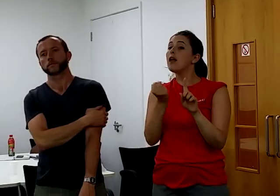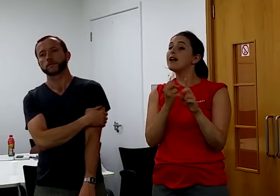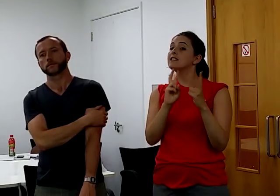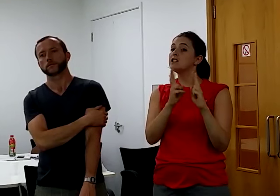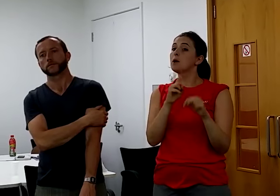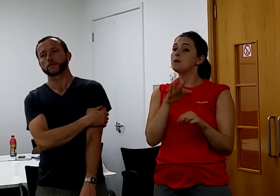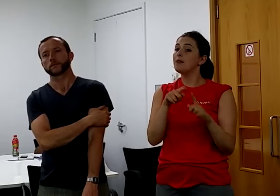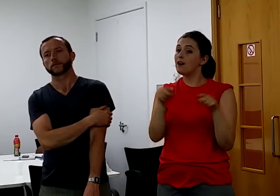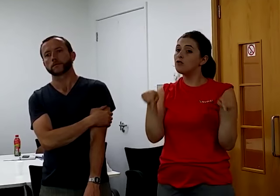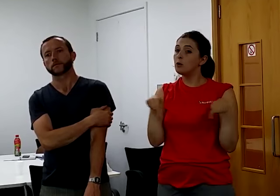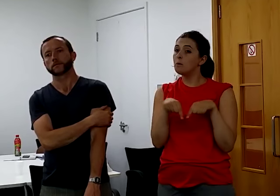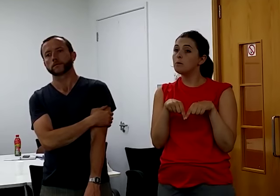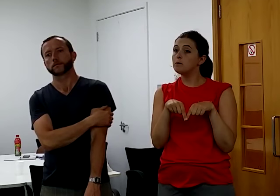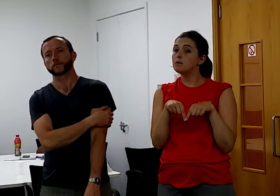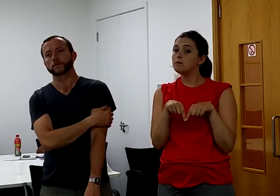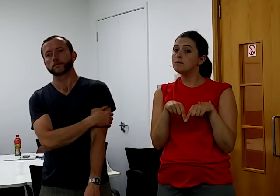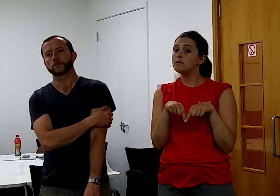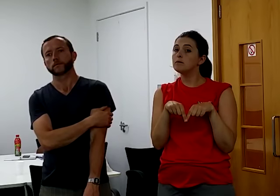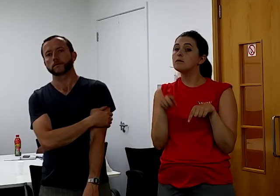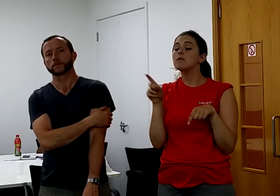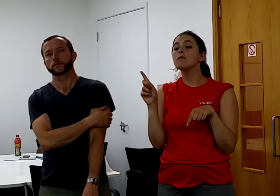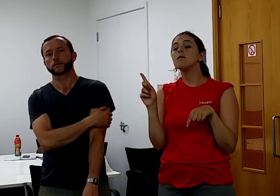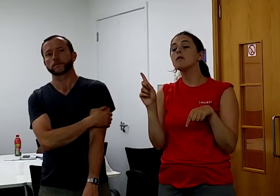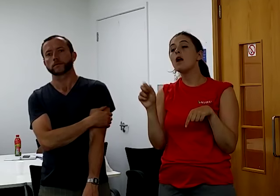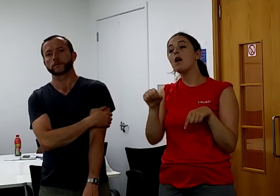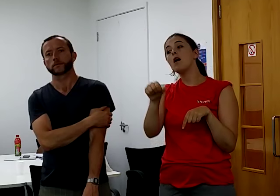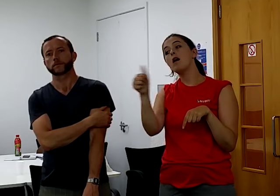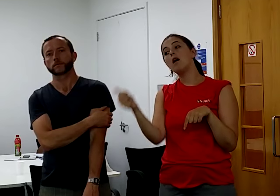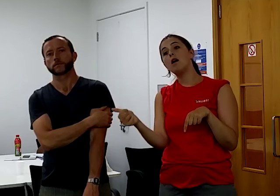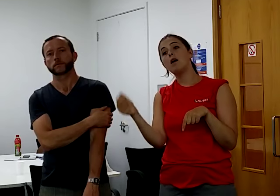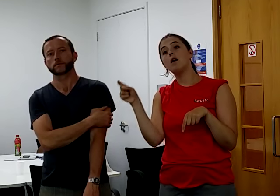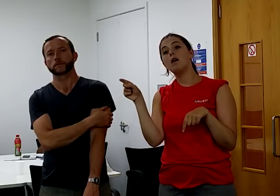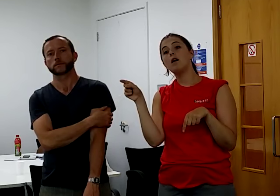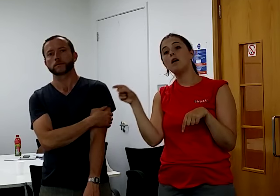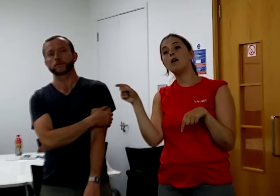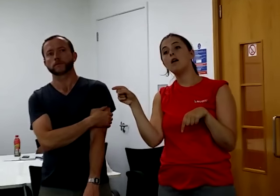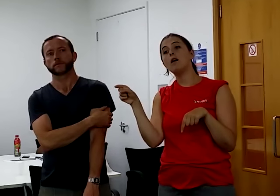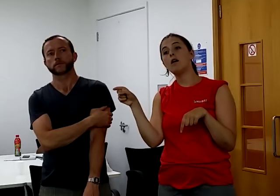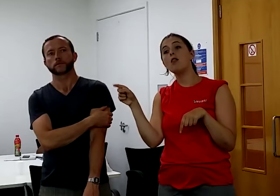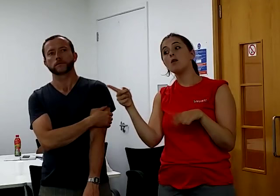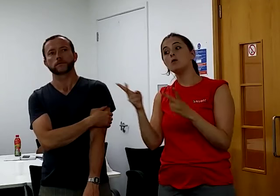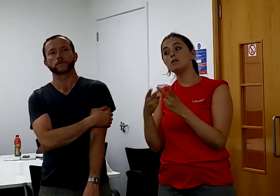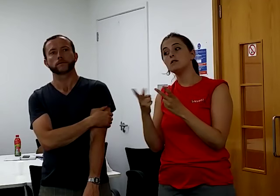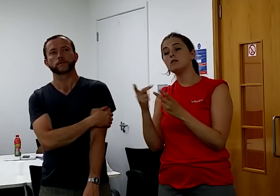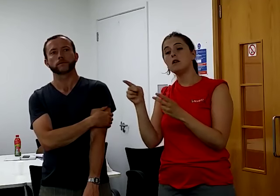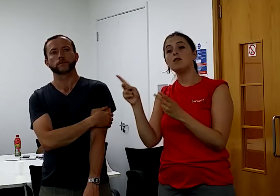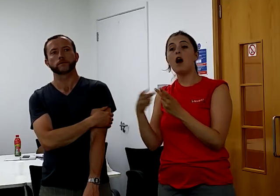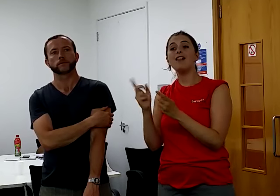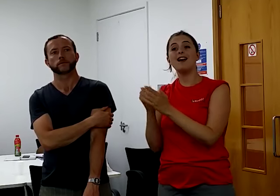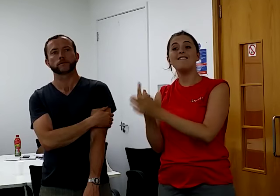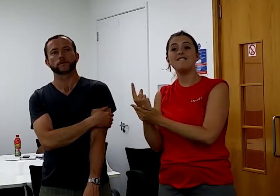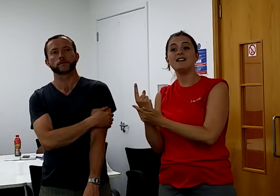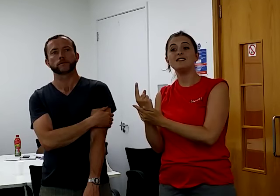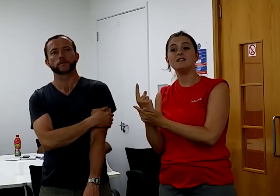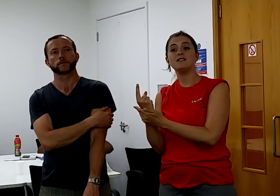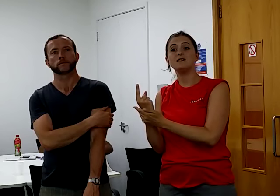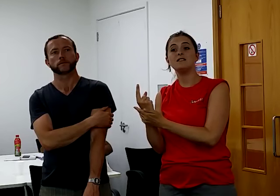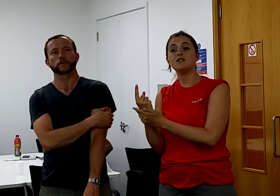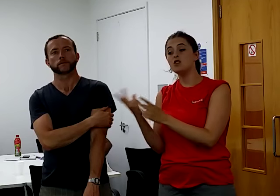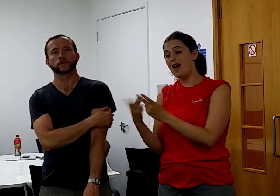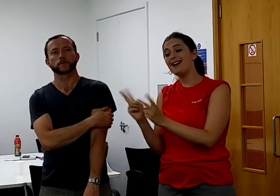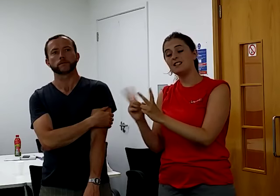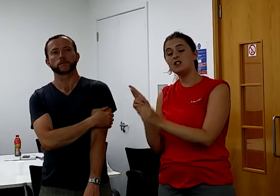room. There was an interpreter in the room where I saw quite a few people speak out in his